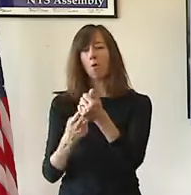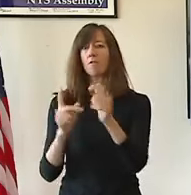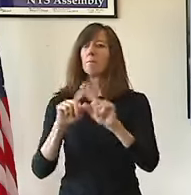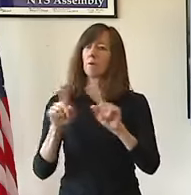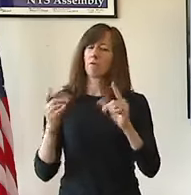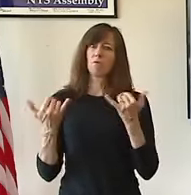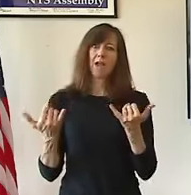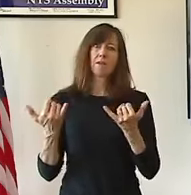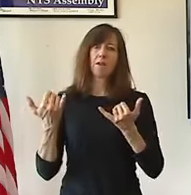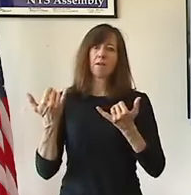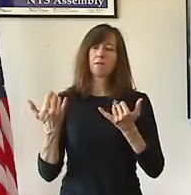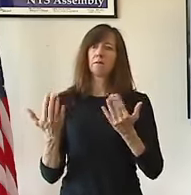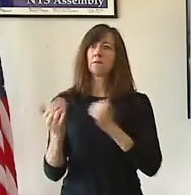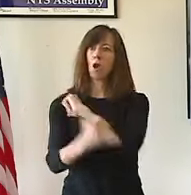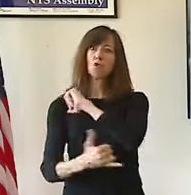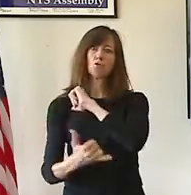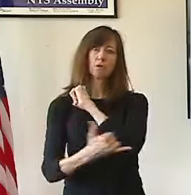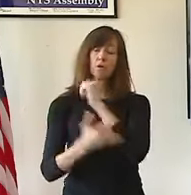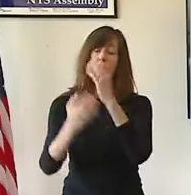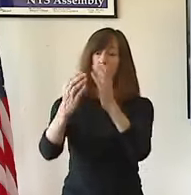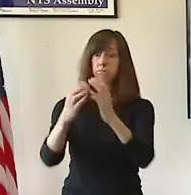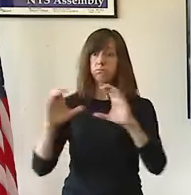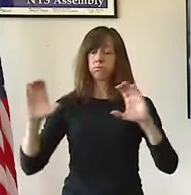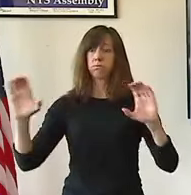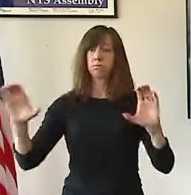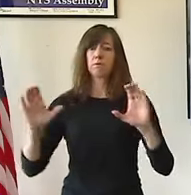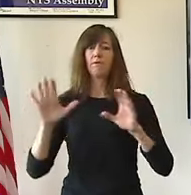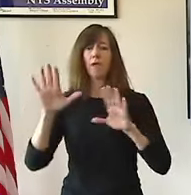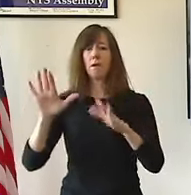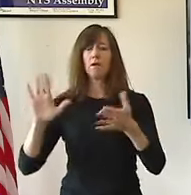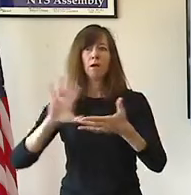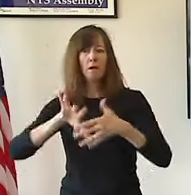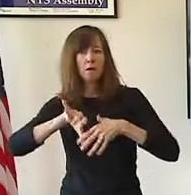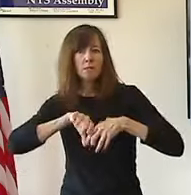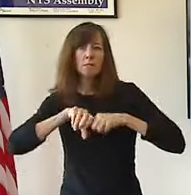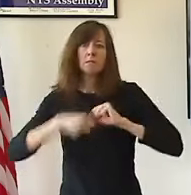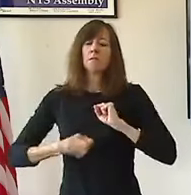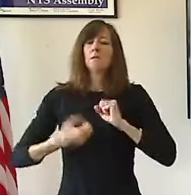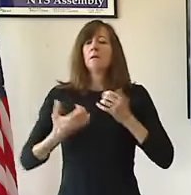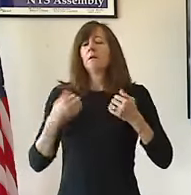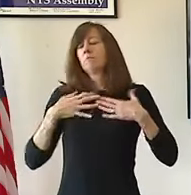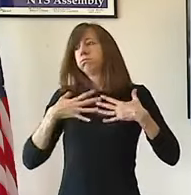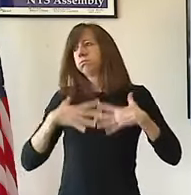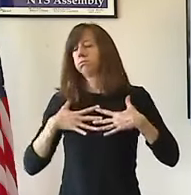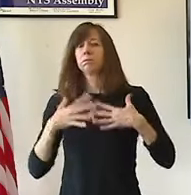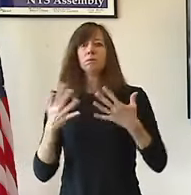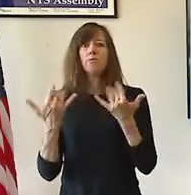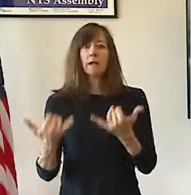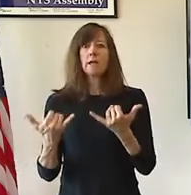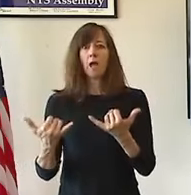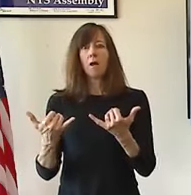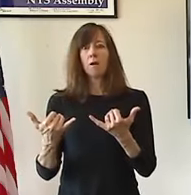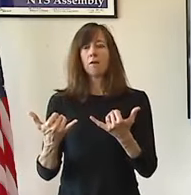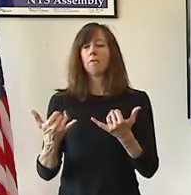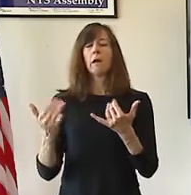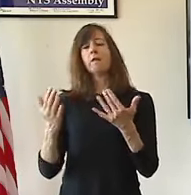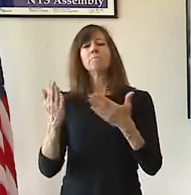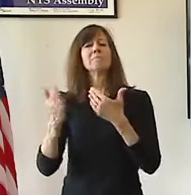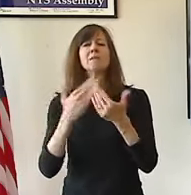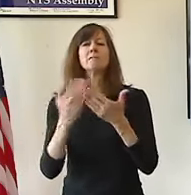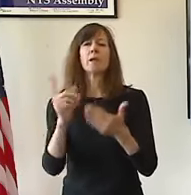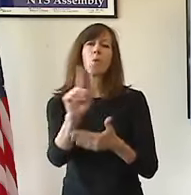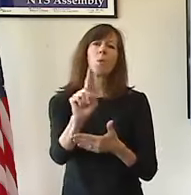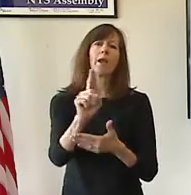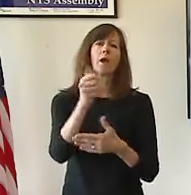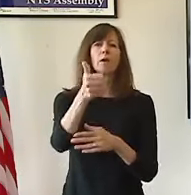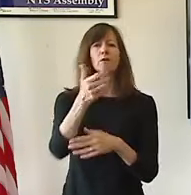broken up. And no matter what it is you believe, no matter where it is you fall on the spectrum of ideas, we've got to find ways to work